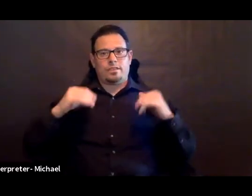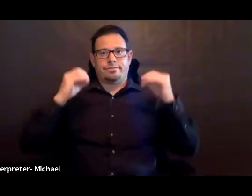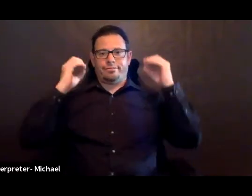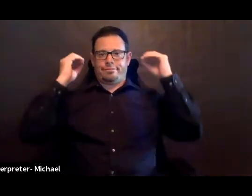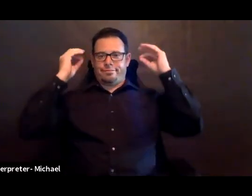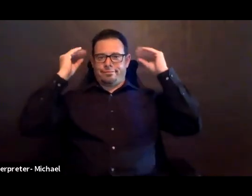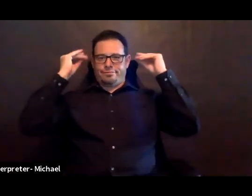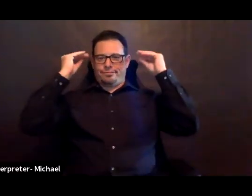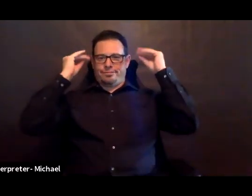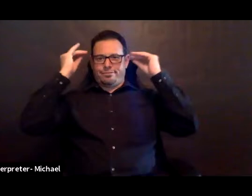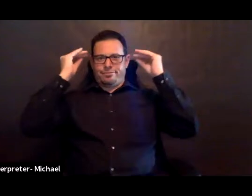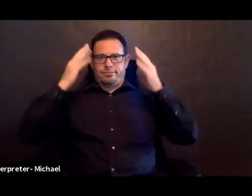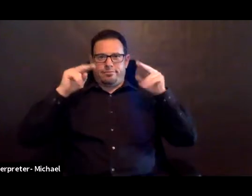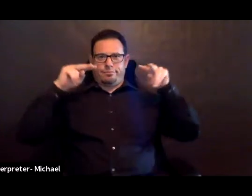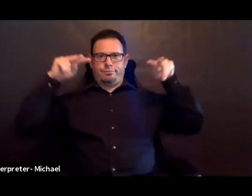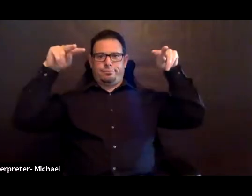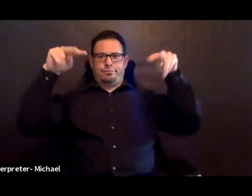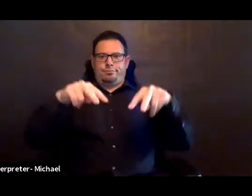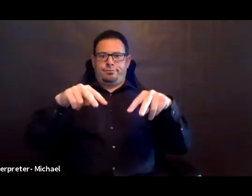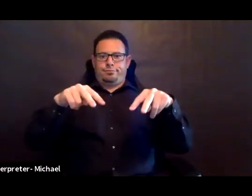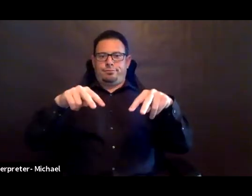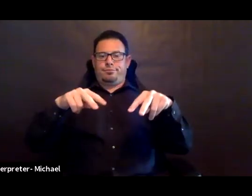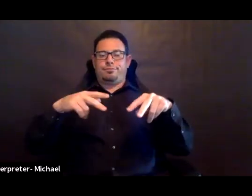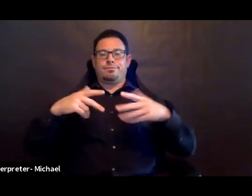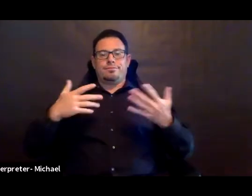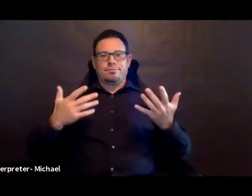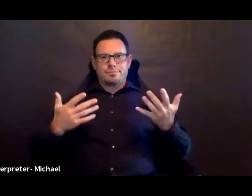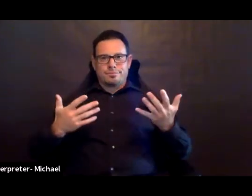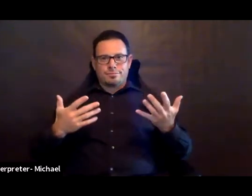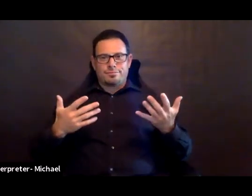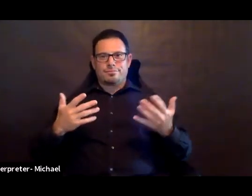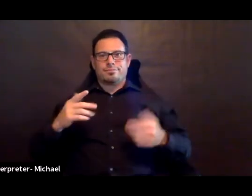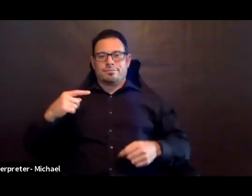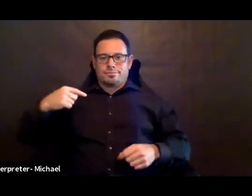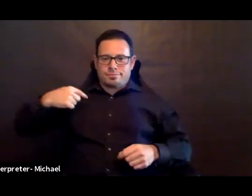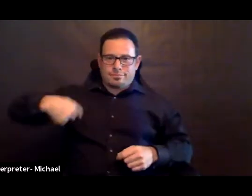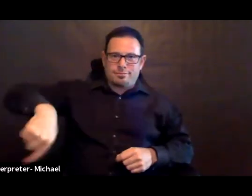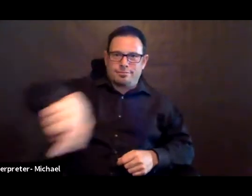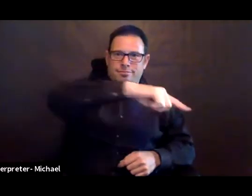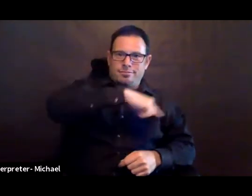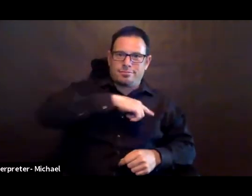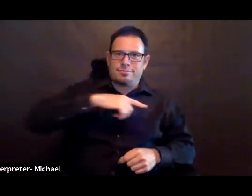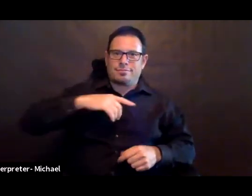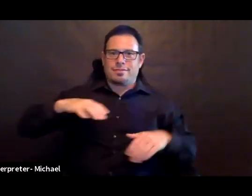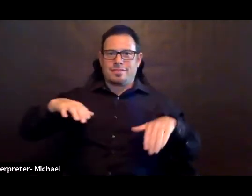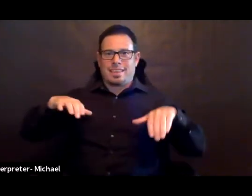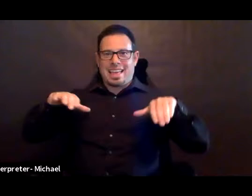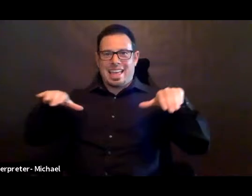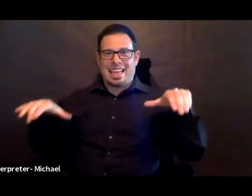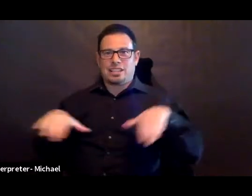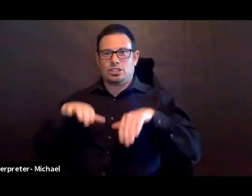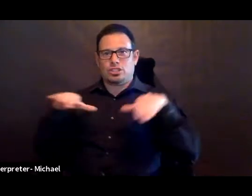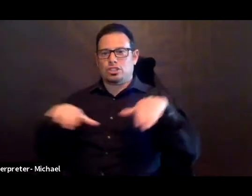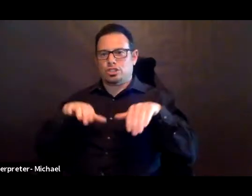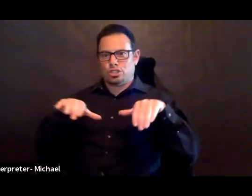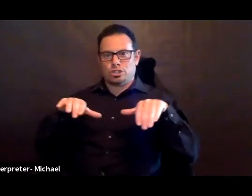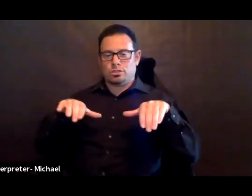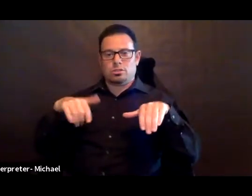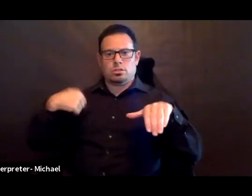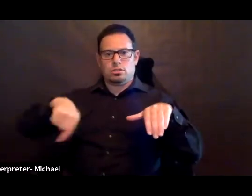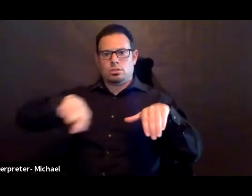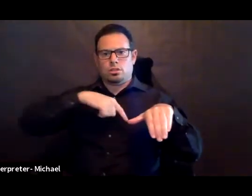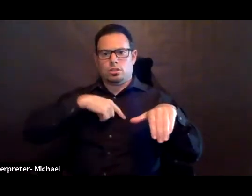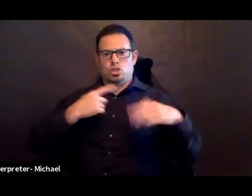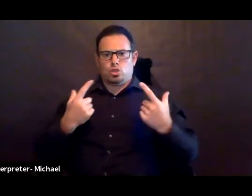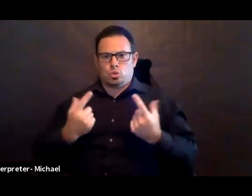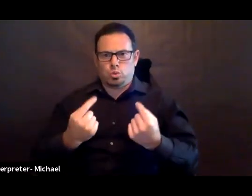our actions are going to help determine what the next phase of the pandemic looks like and how disruptive it will or won't be. For